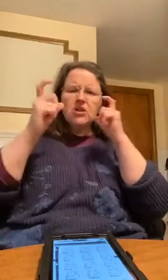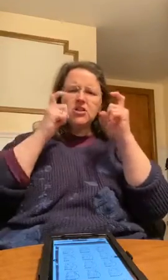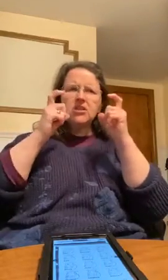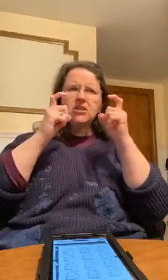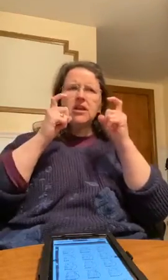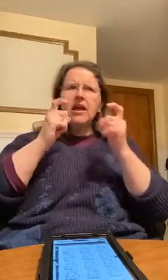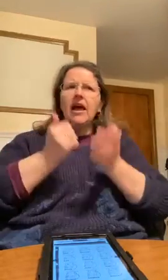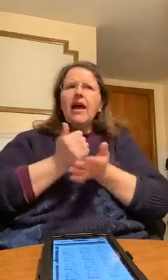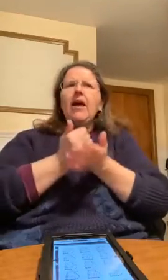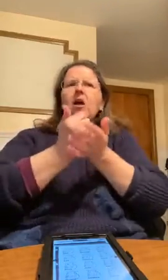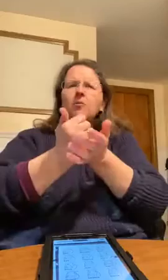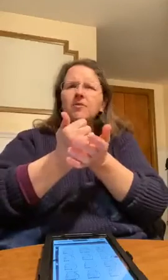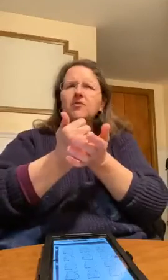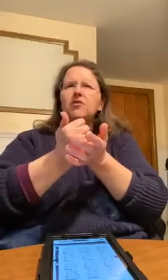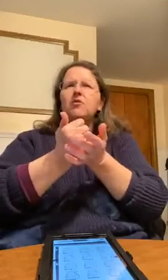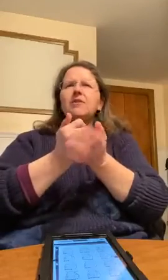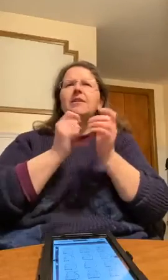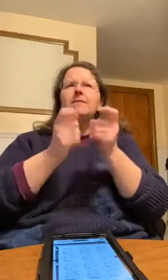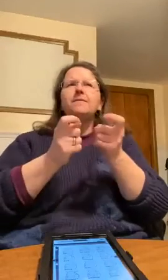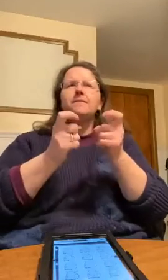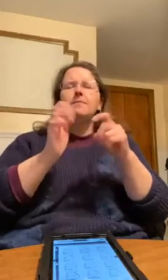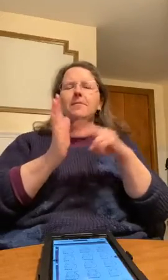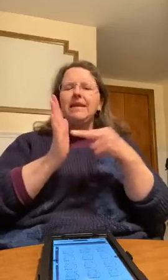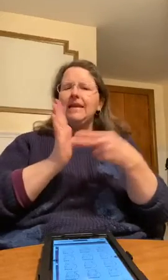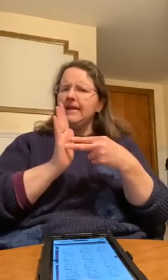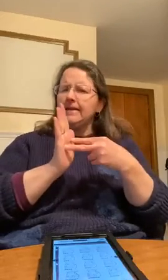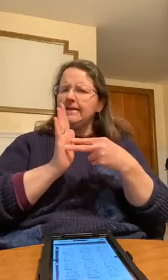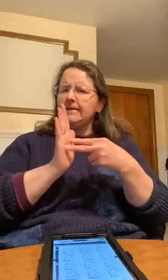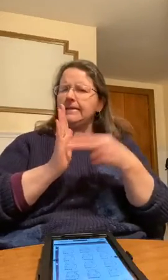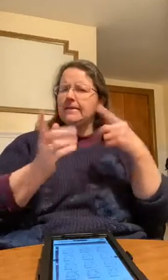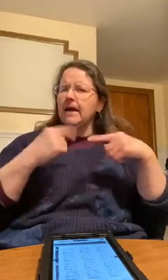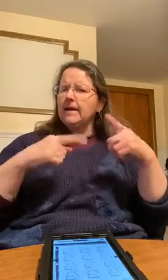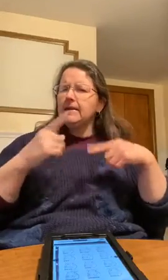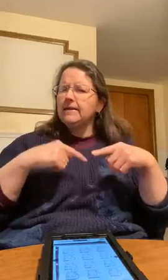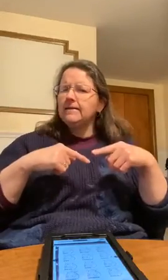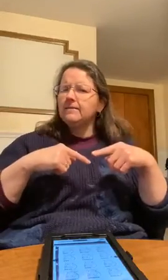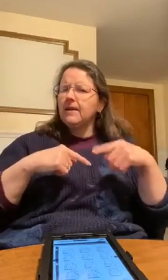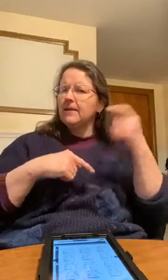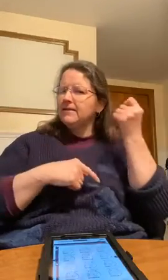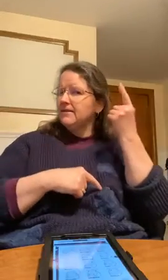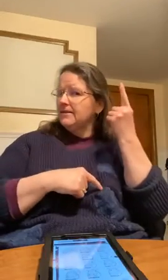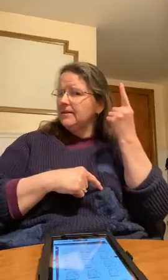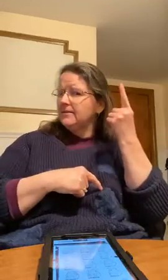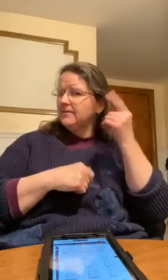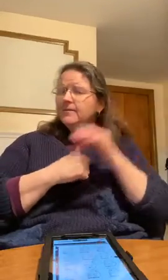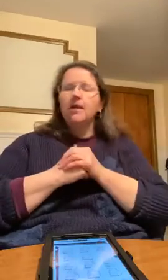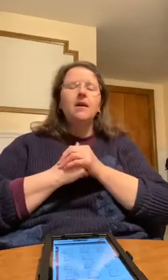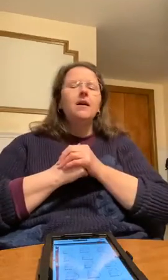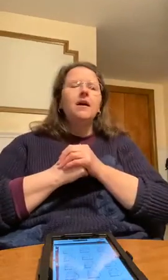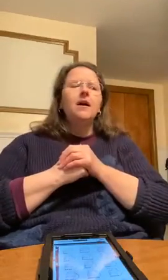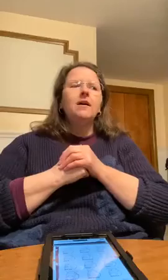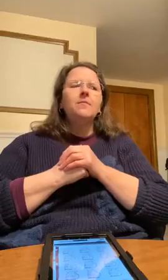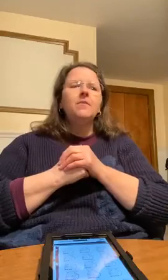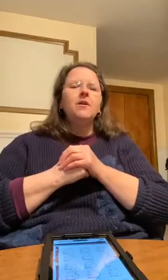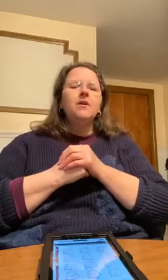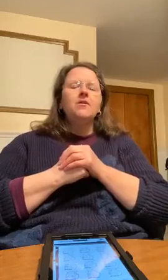expression helps to give meaning to signs, if that makes any sense. So,